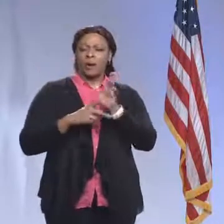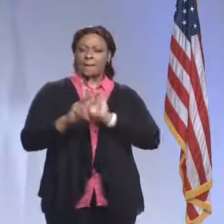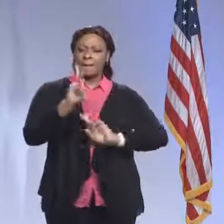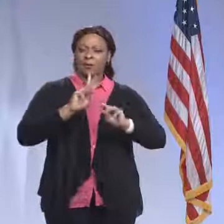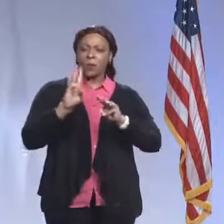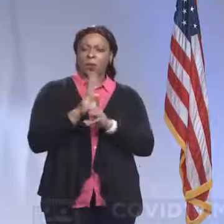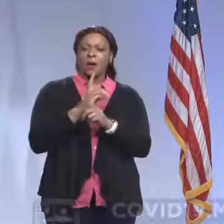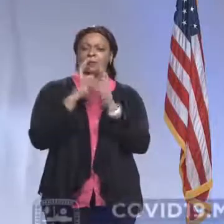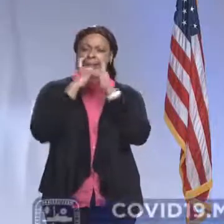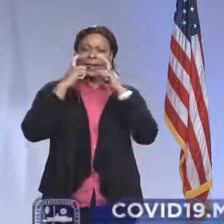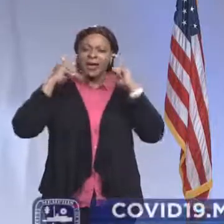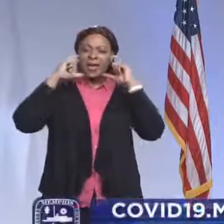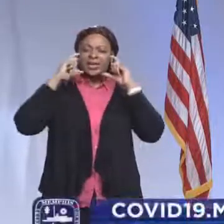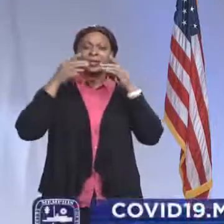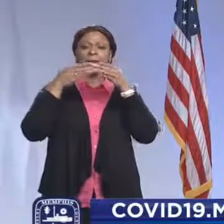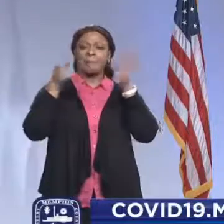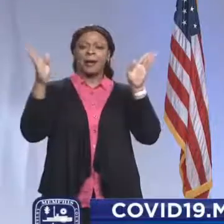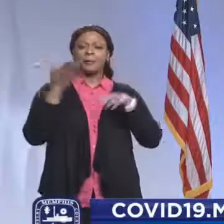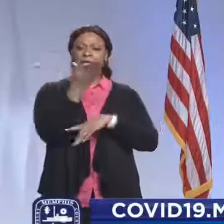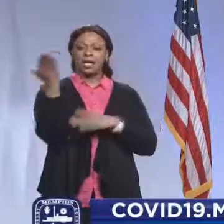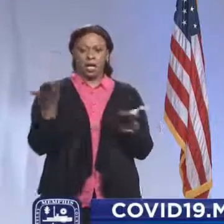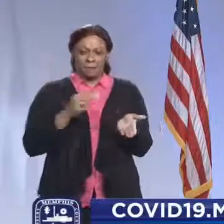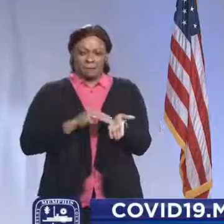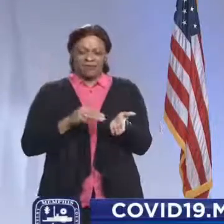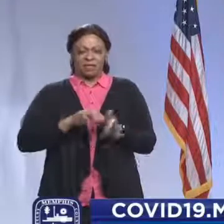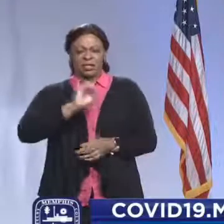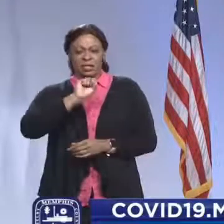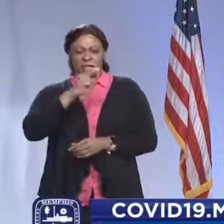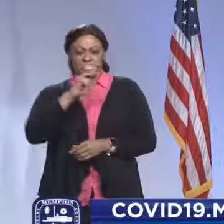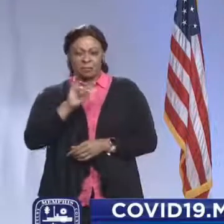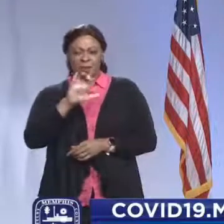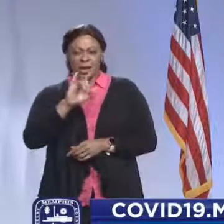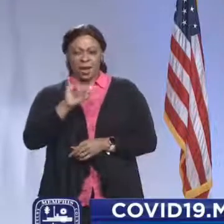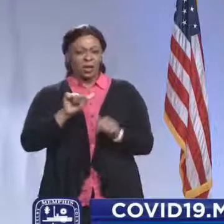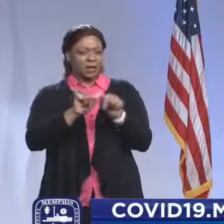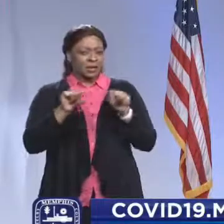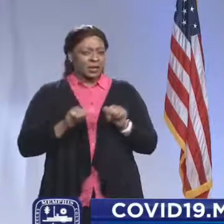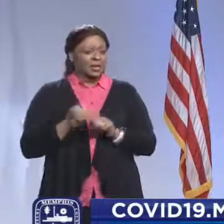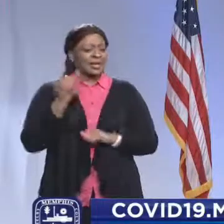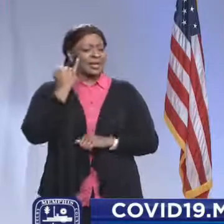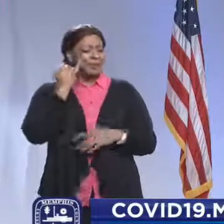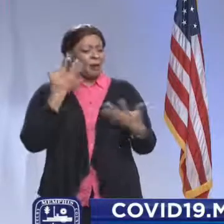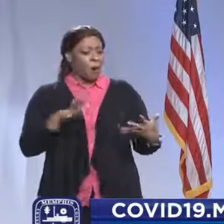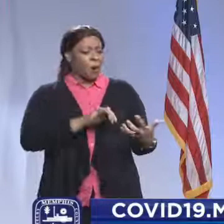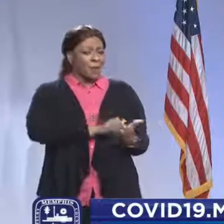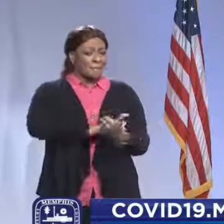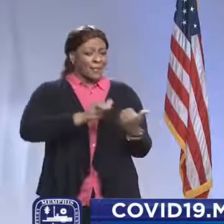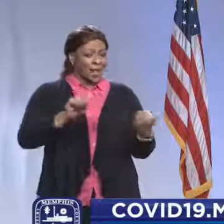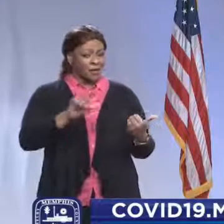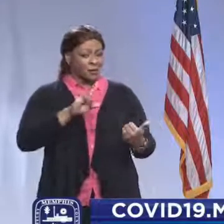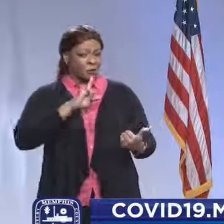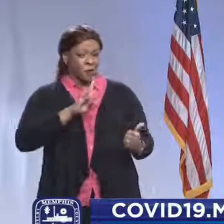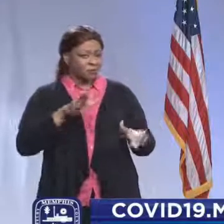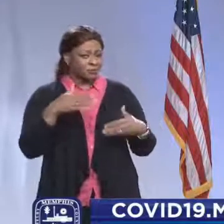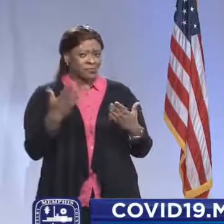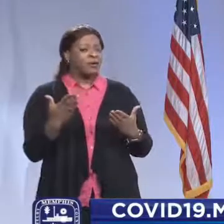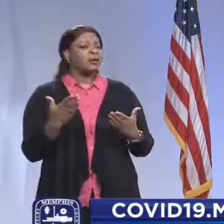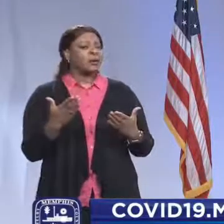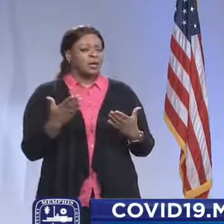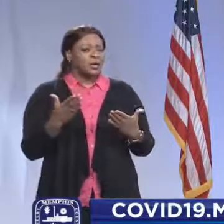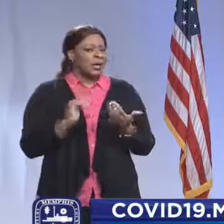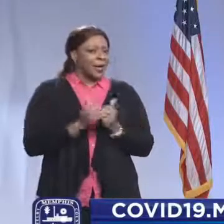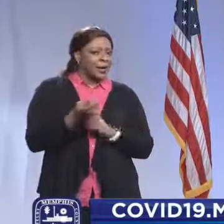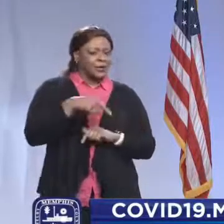to wear masks in public in Memphis and Shelby County area. If that is passed, how do